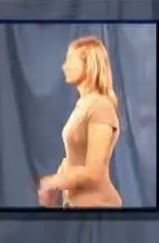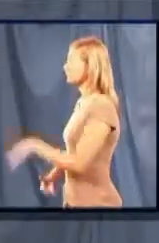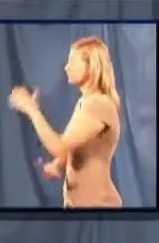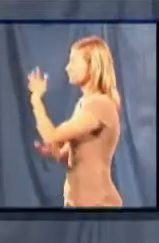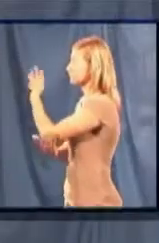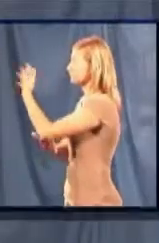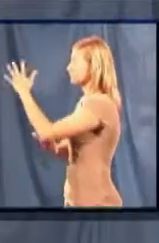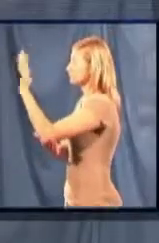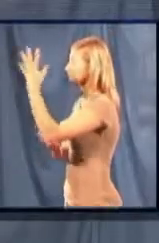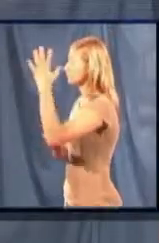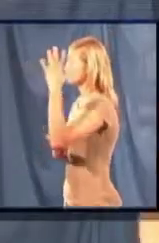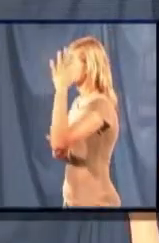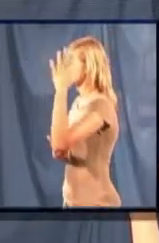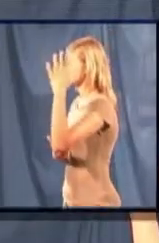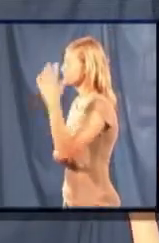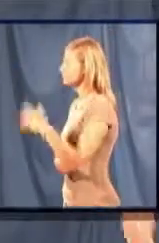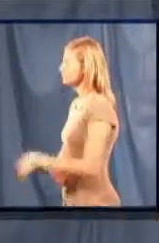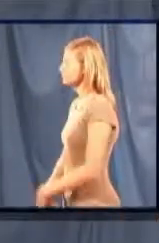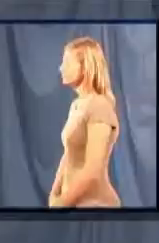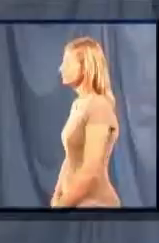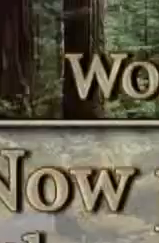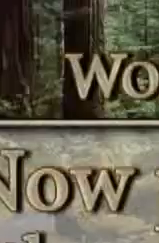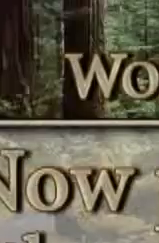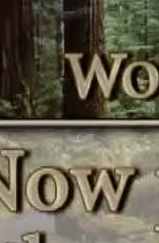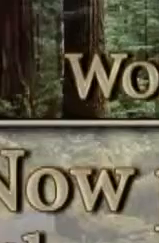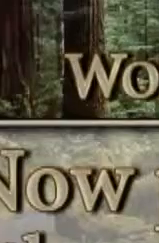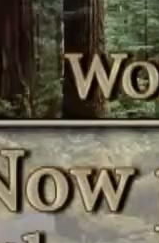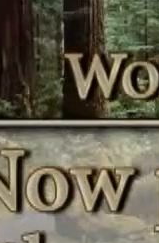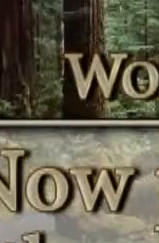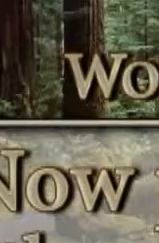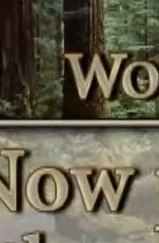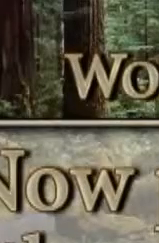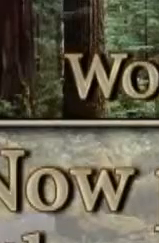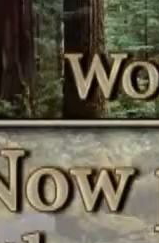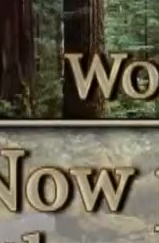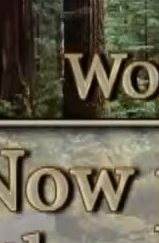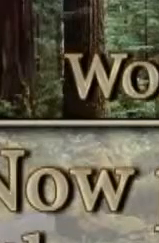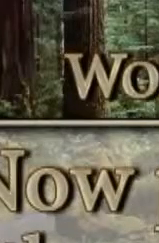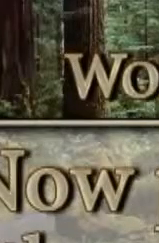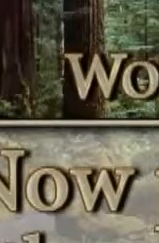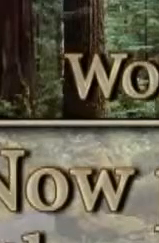Now practice the sign for woods.